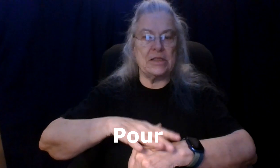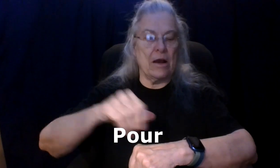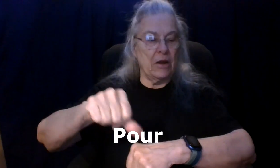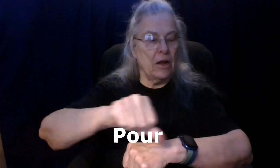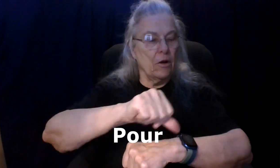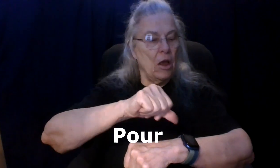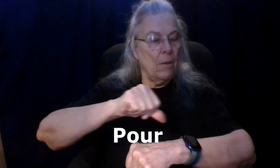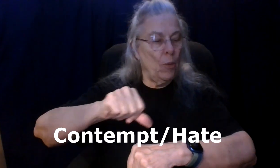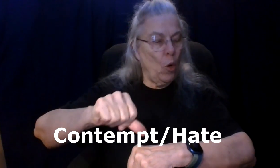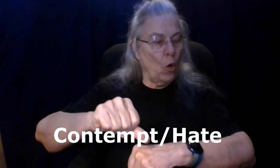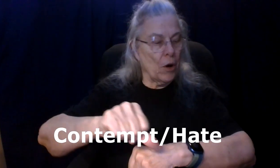here. Pour.